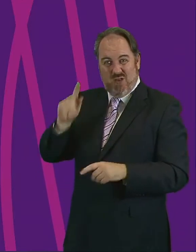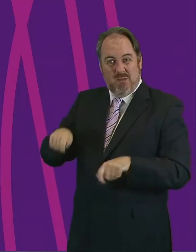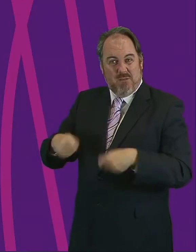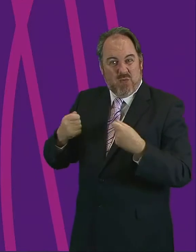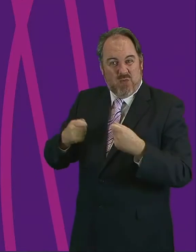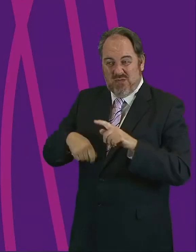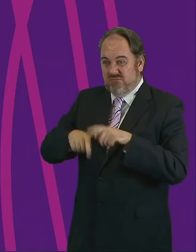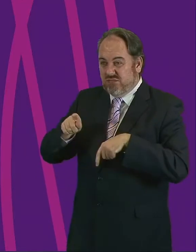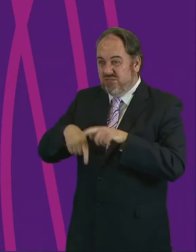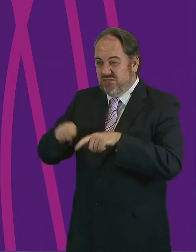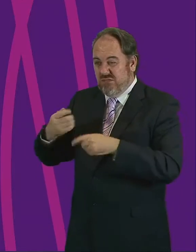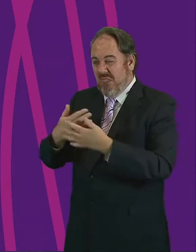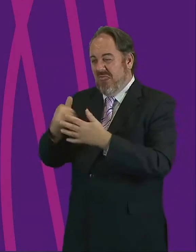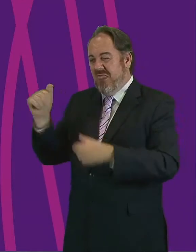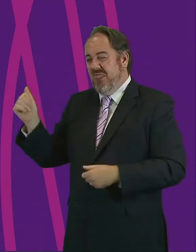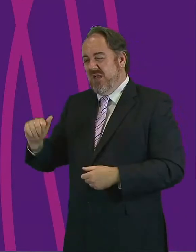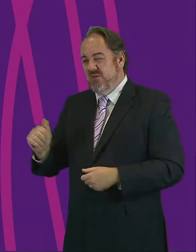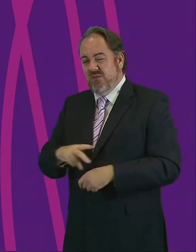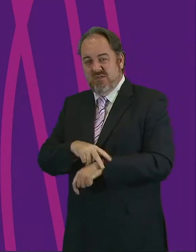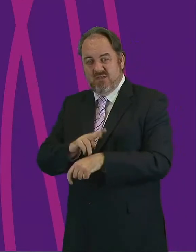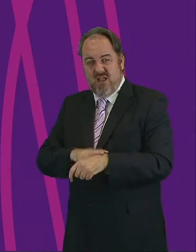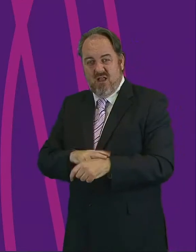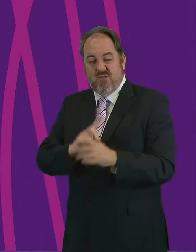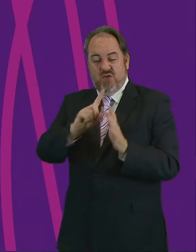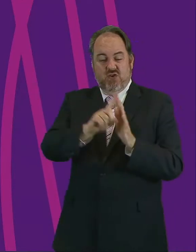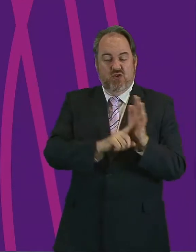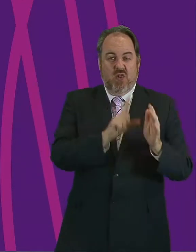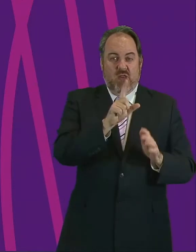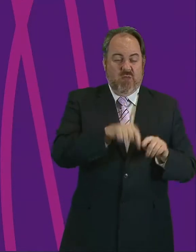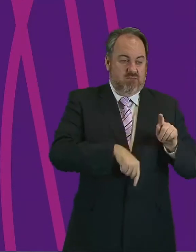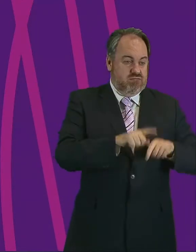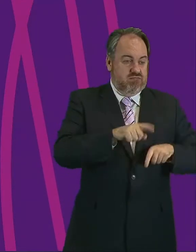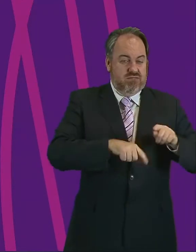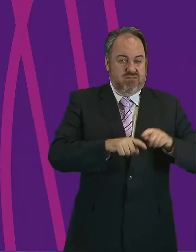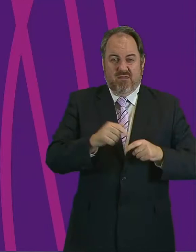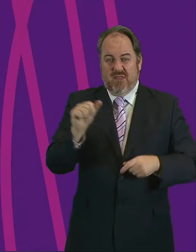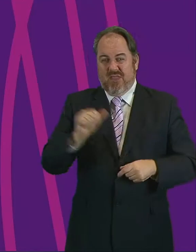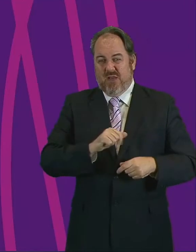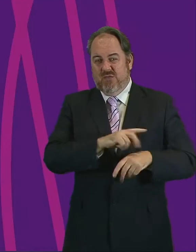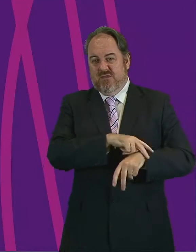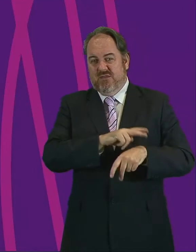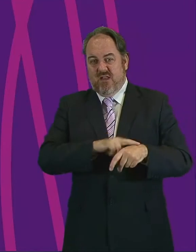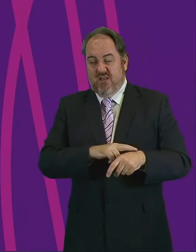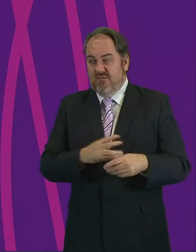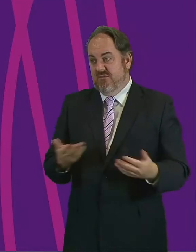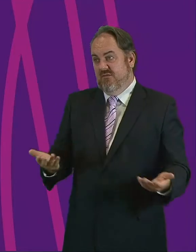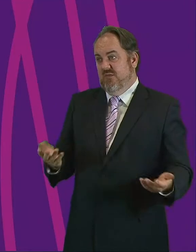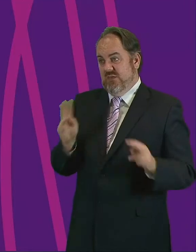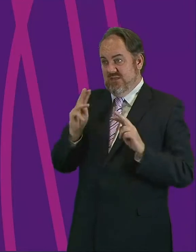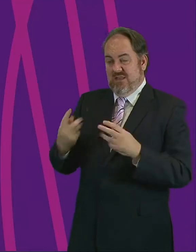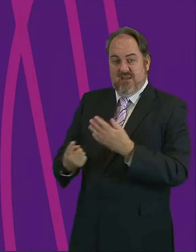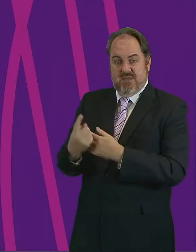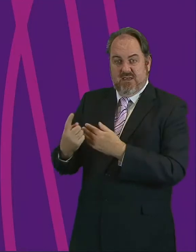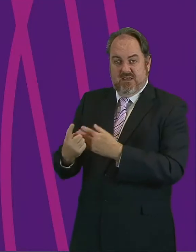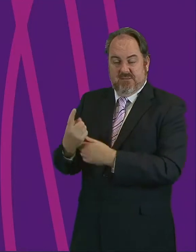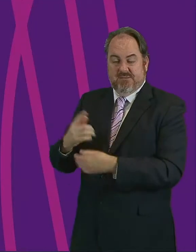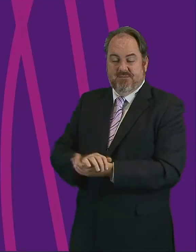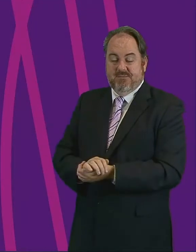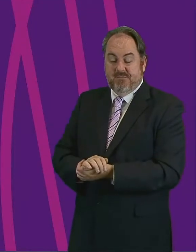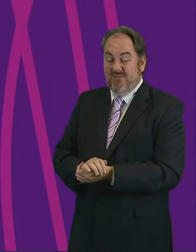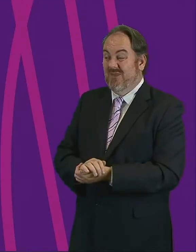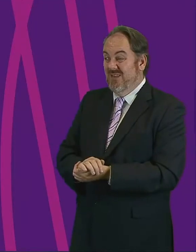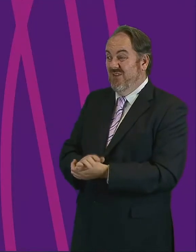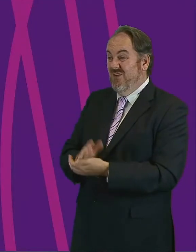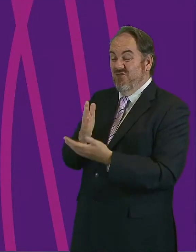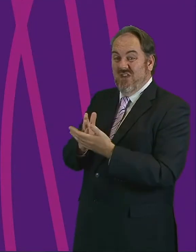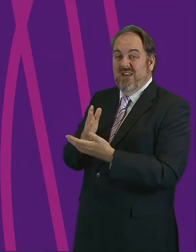John Lewis only today. Kate Forbes. Well, I think that the scale of the economic challenge that we're facing requires an